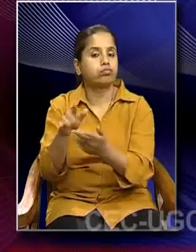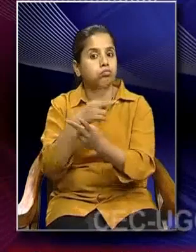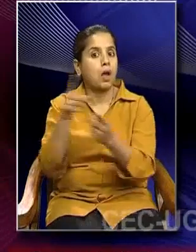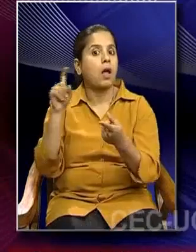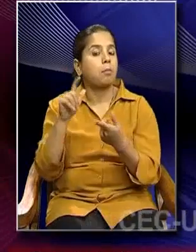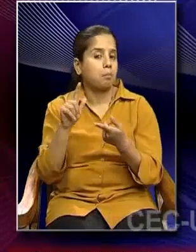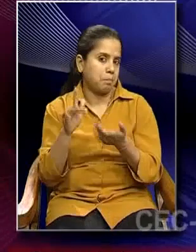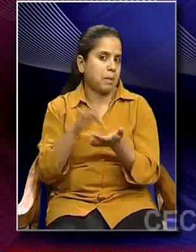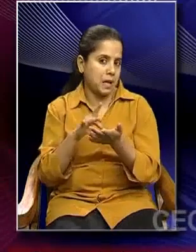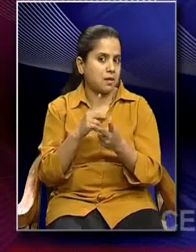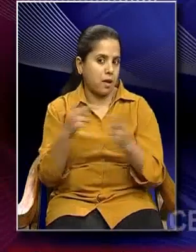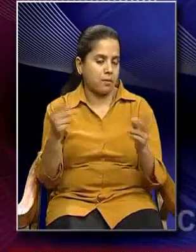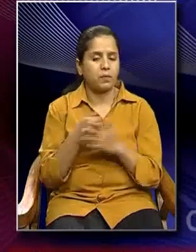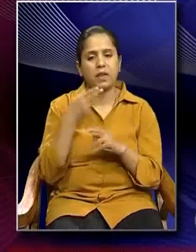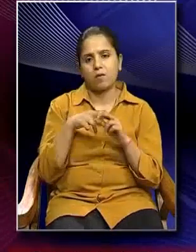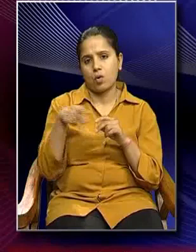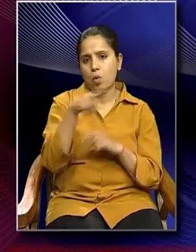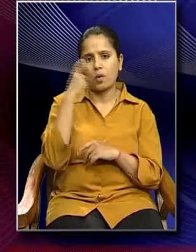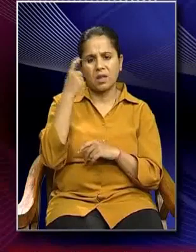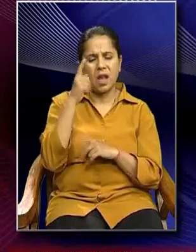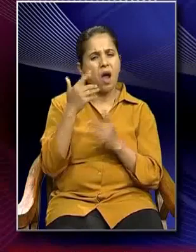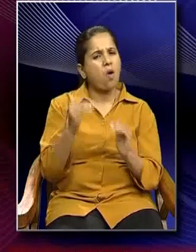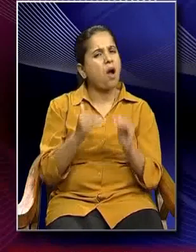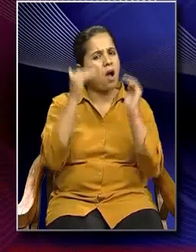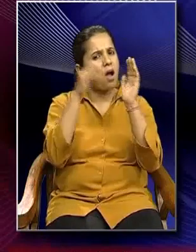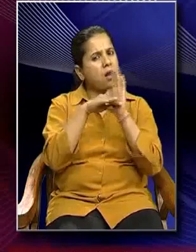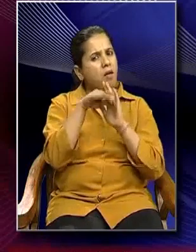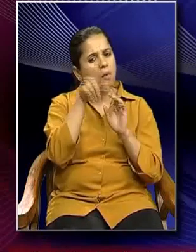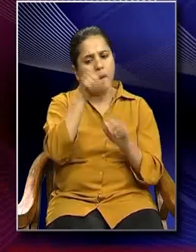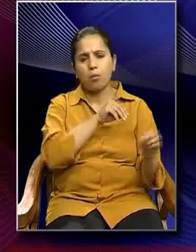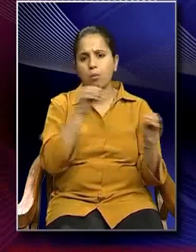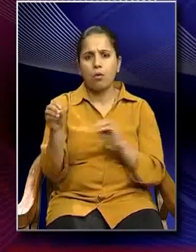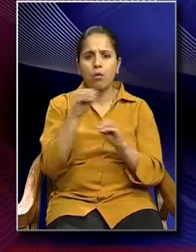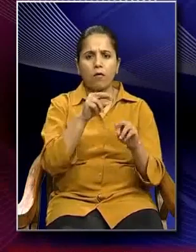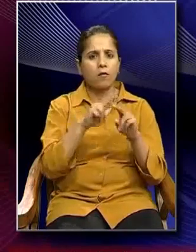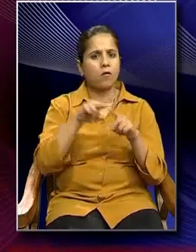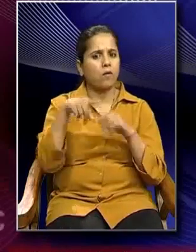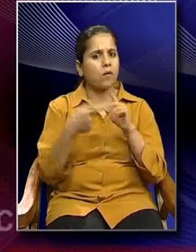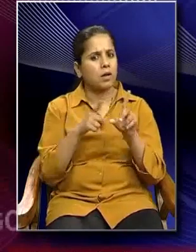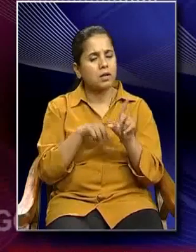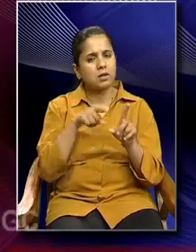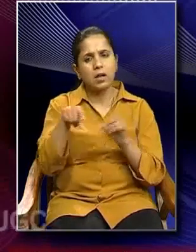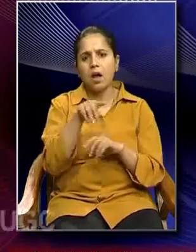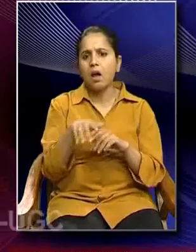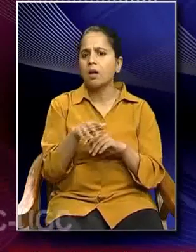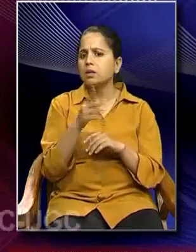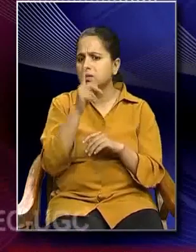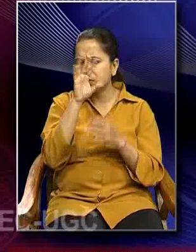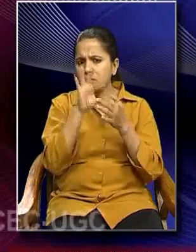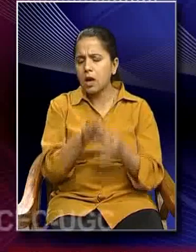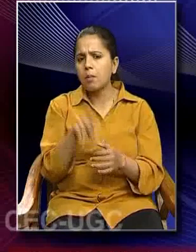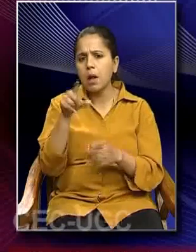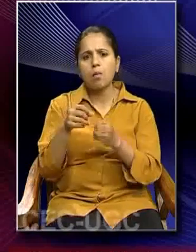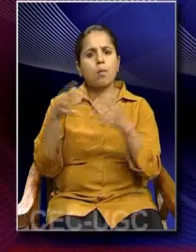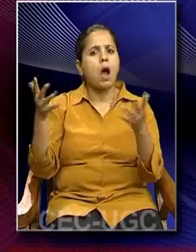So if you think about how these higher levels of migrants' fertility is actually working indirectly to increase the